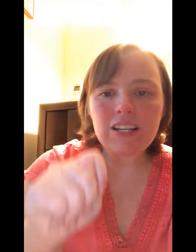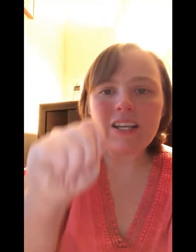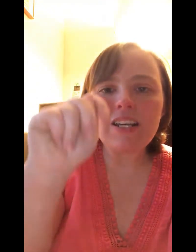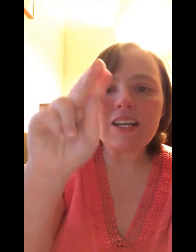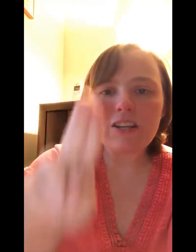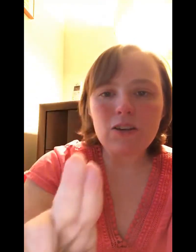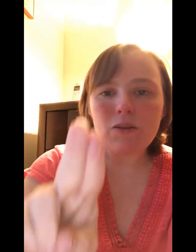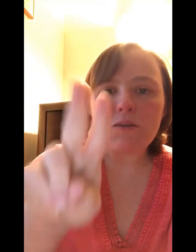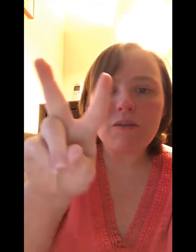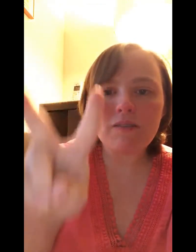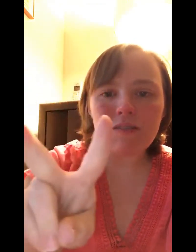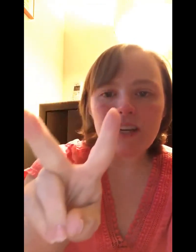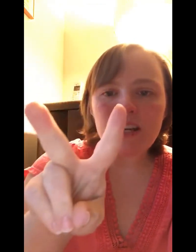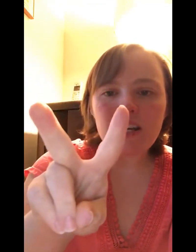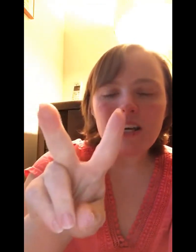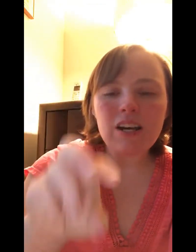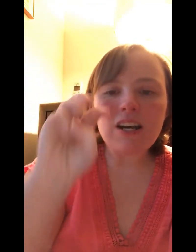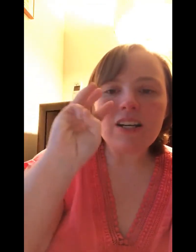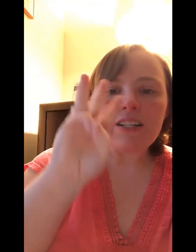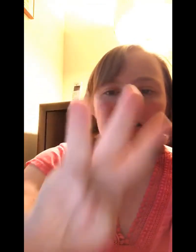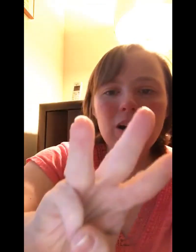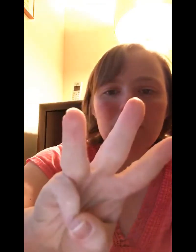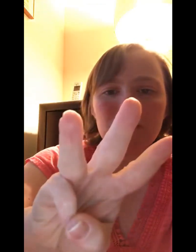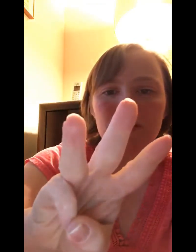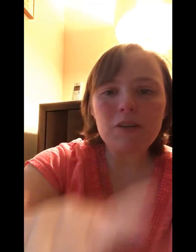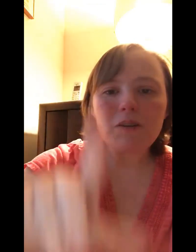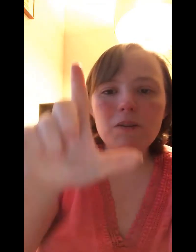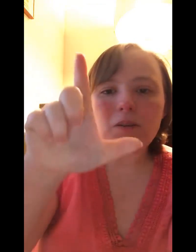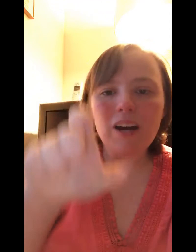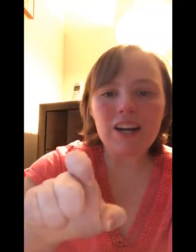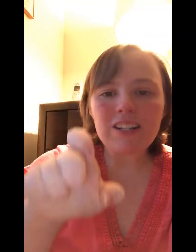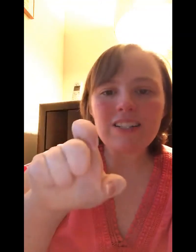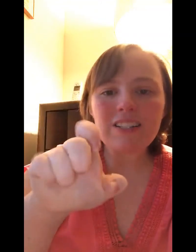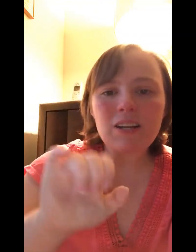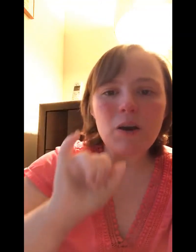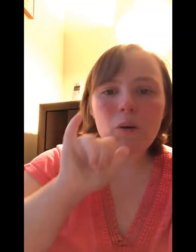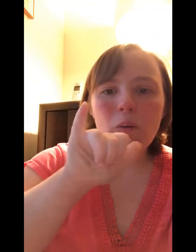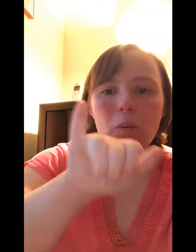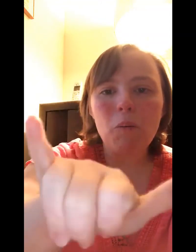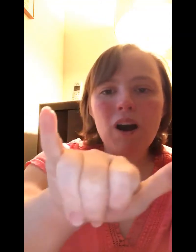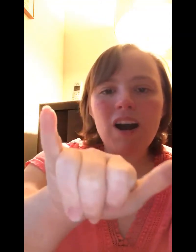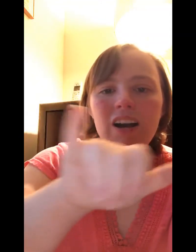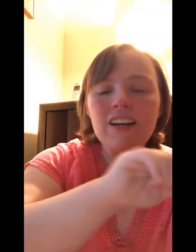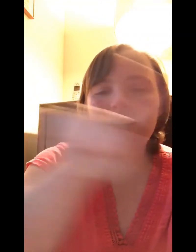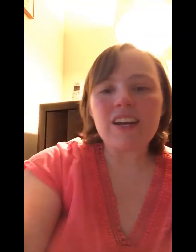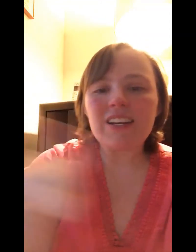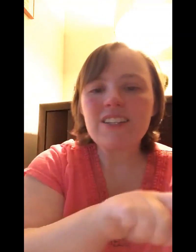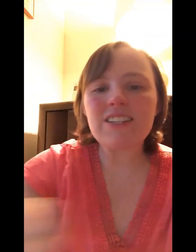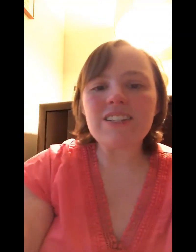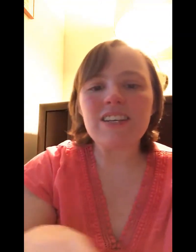T, U, V, W, X, Y, and Z.